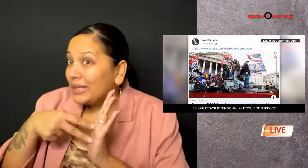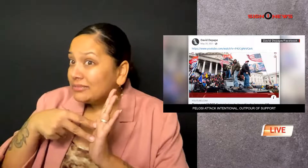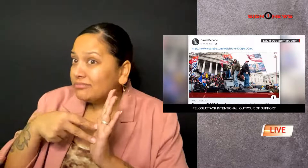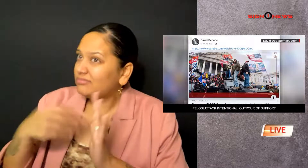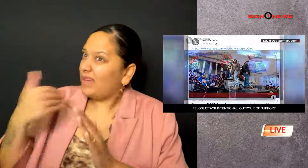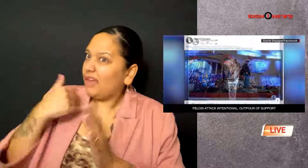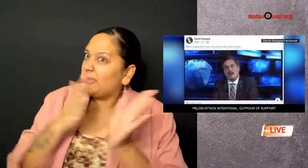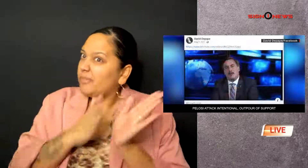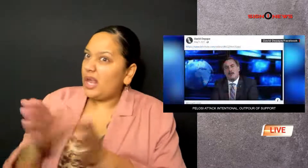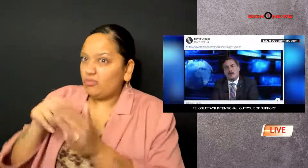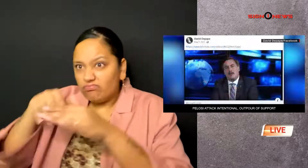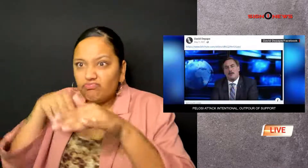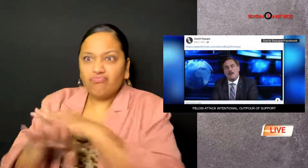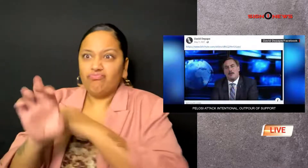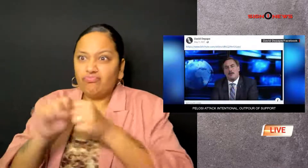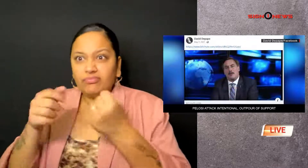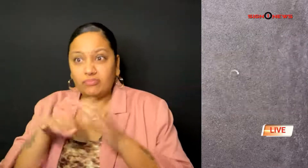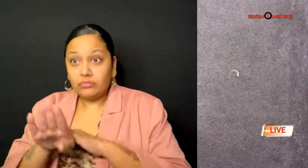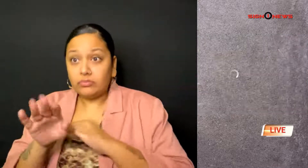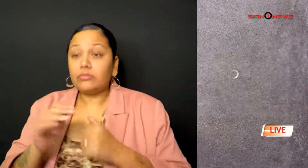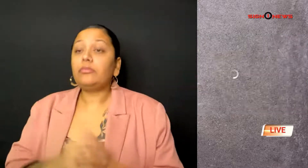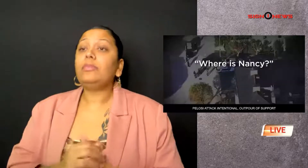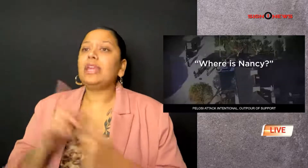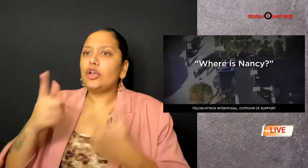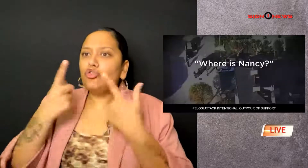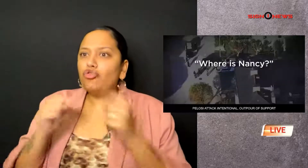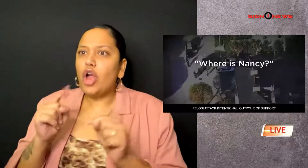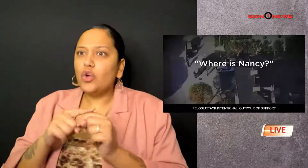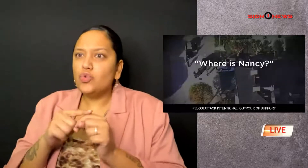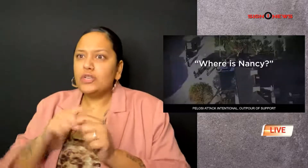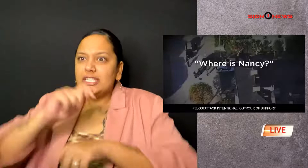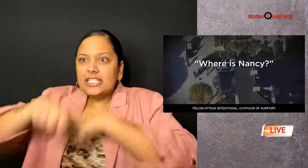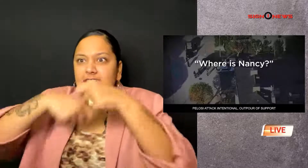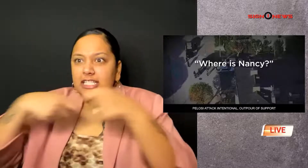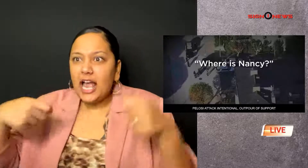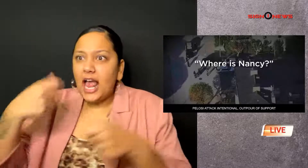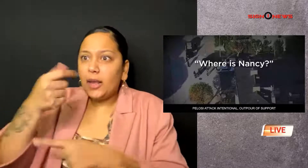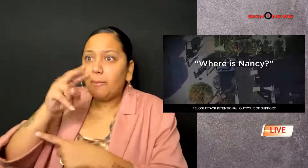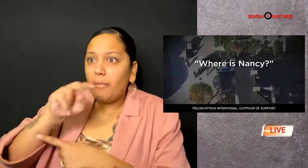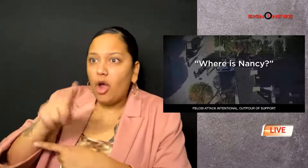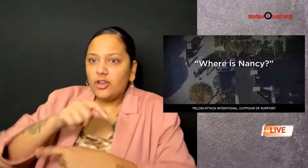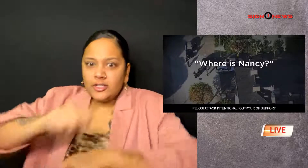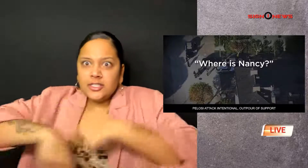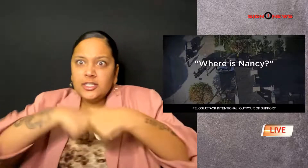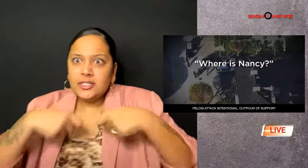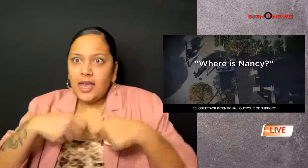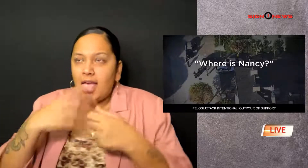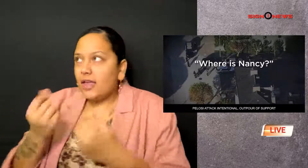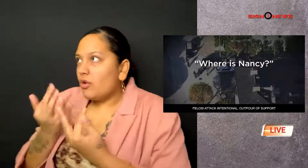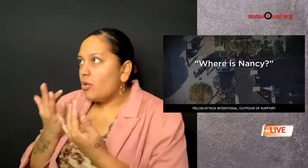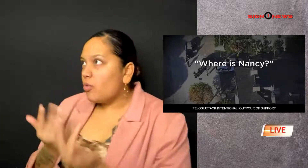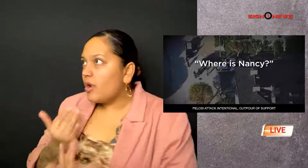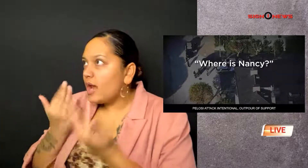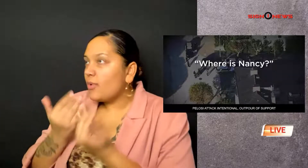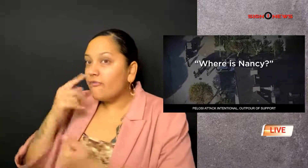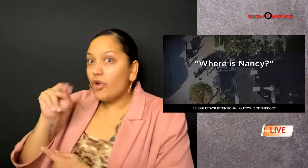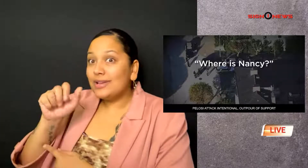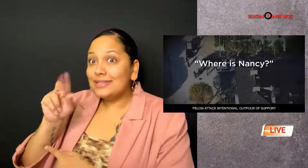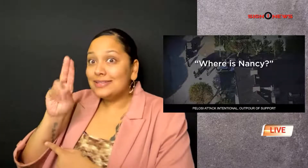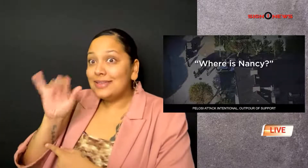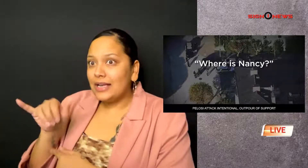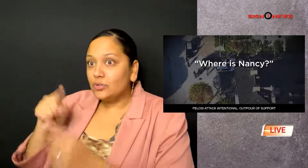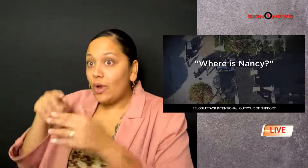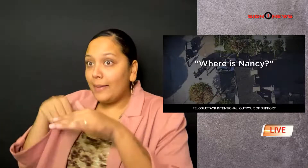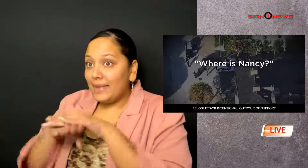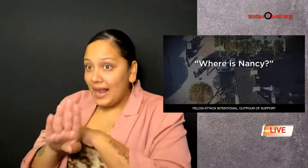Pelosi residence was intentional. Authorities say DePape shouted, "Where is Nancy?" when